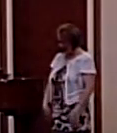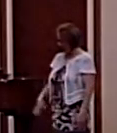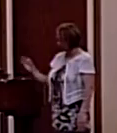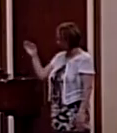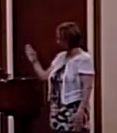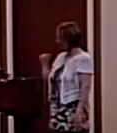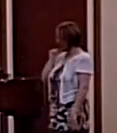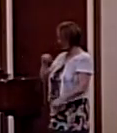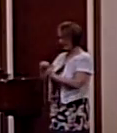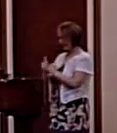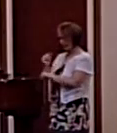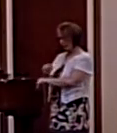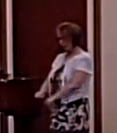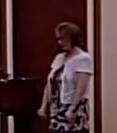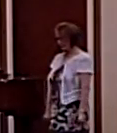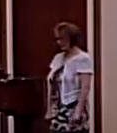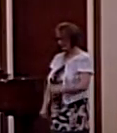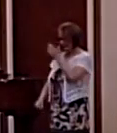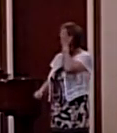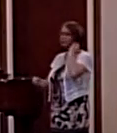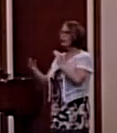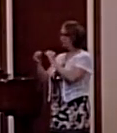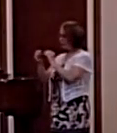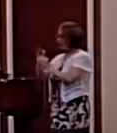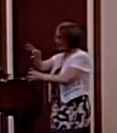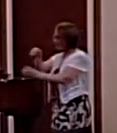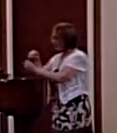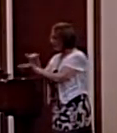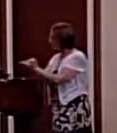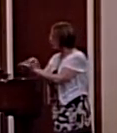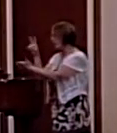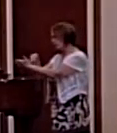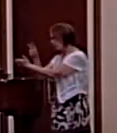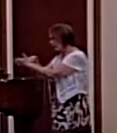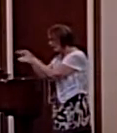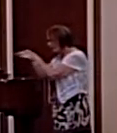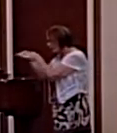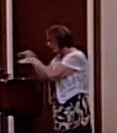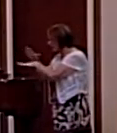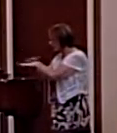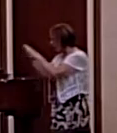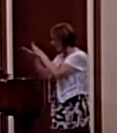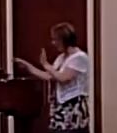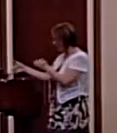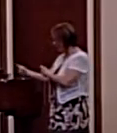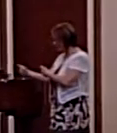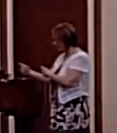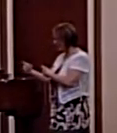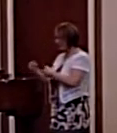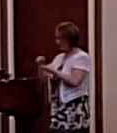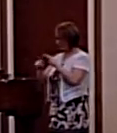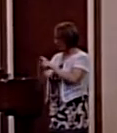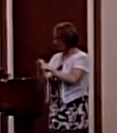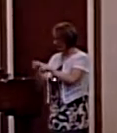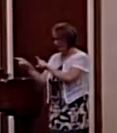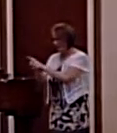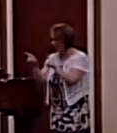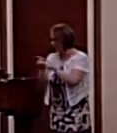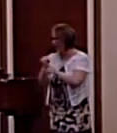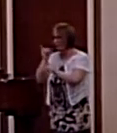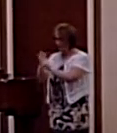that's not the way that it works. There's more to it. You got to read the instructions on the box. And friend, I'm here to tell you today, this is